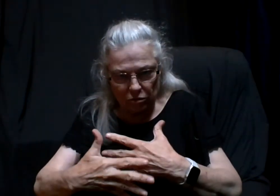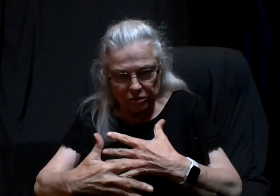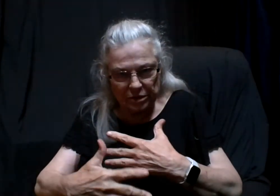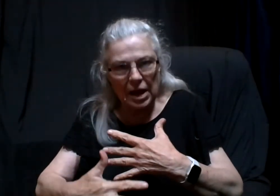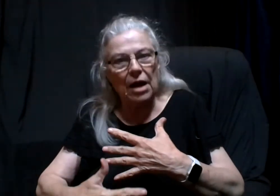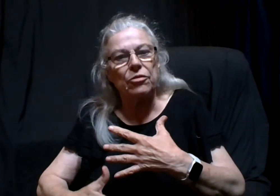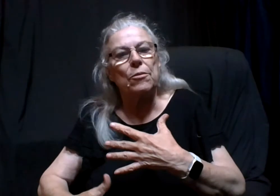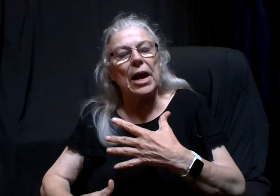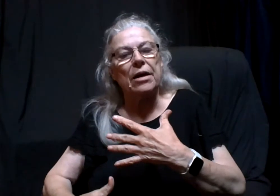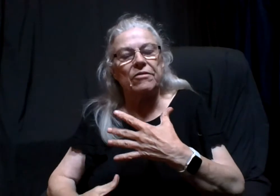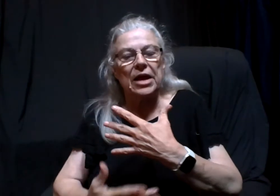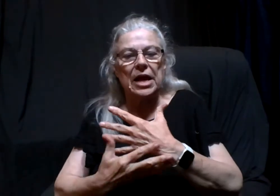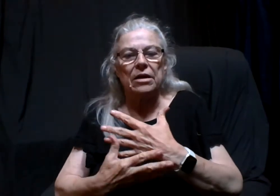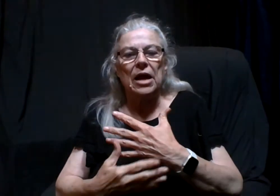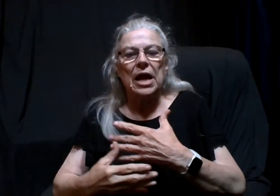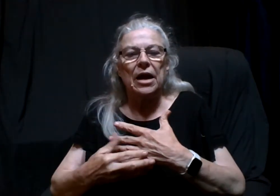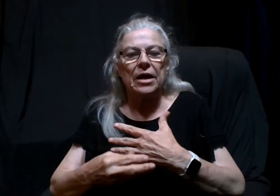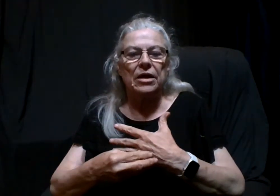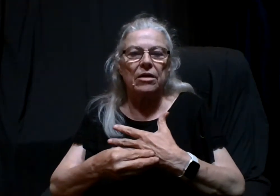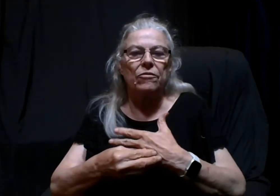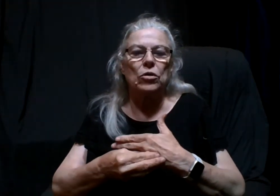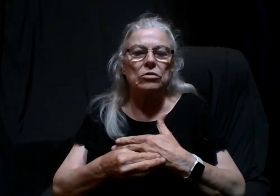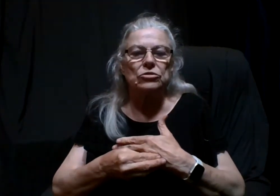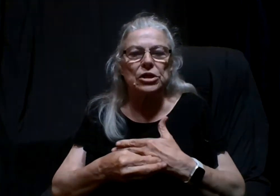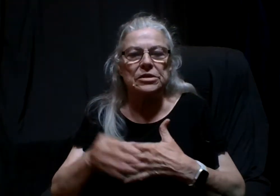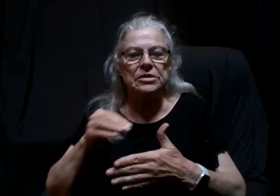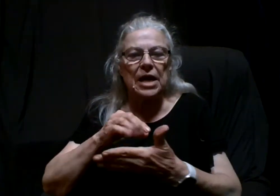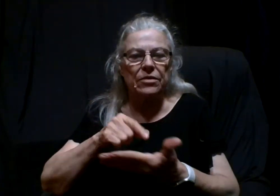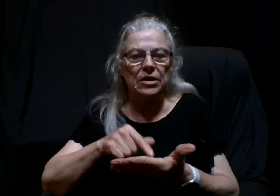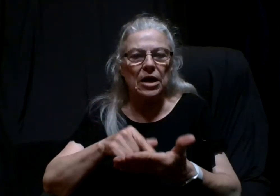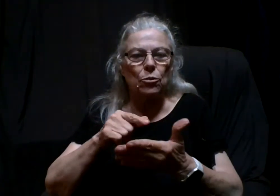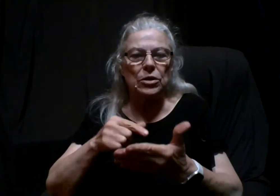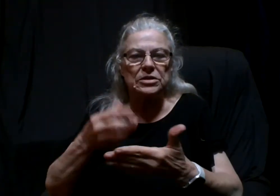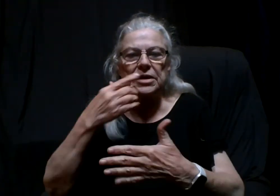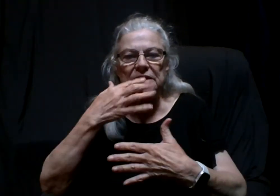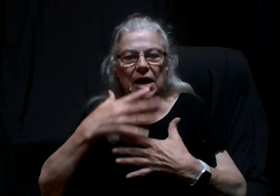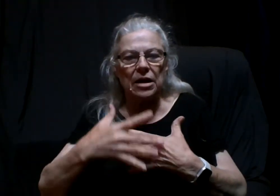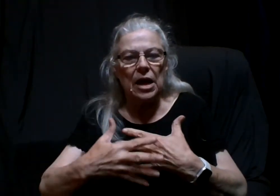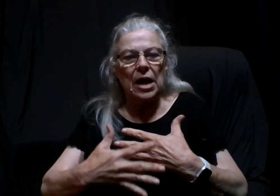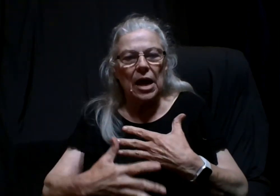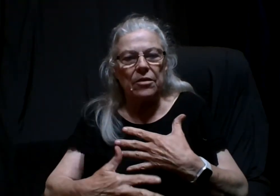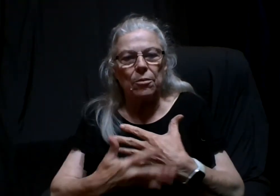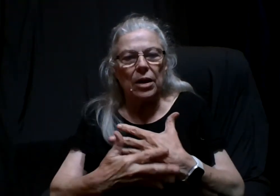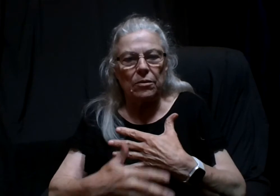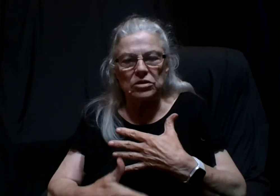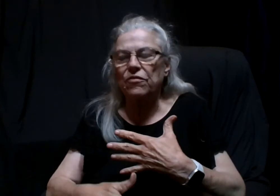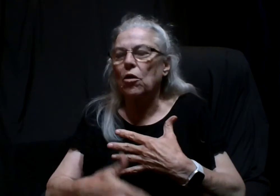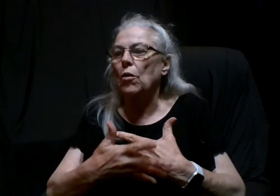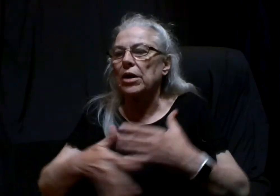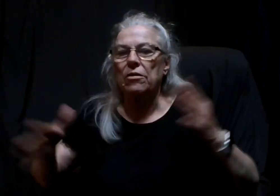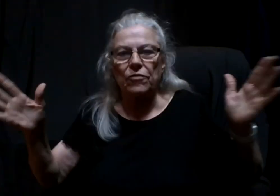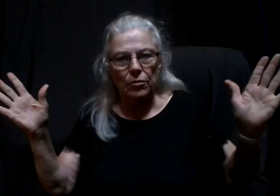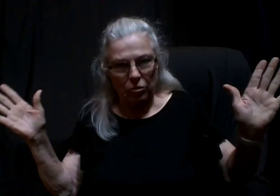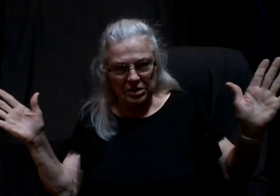flows out the back of the hand. And I think of where Jesus had the nail prints in his hand, and the blood was flowing from those